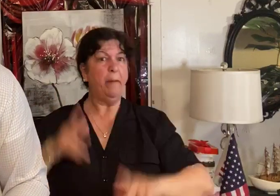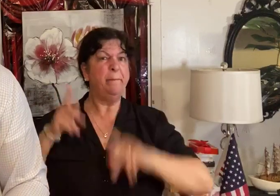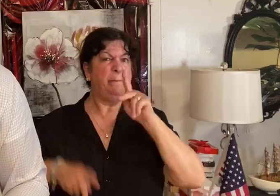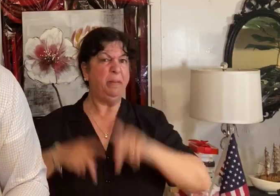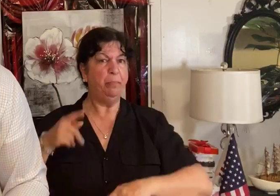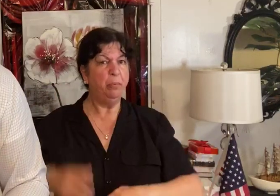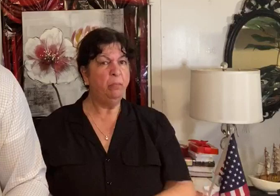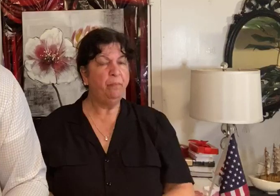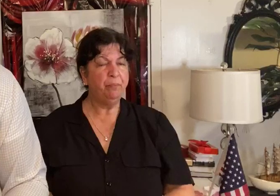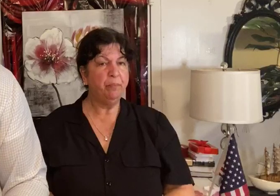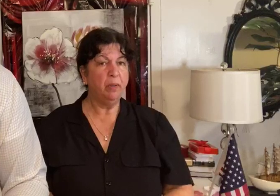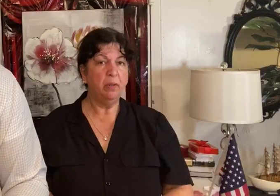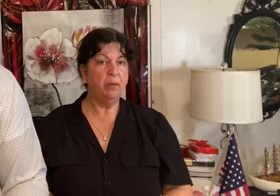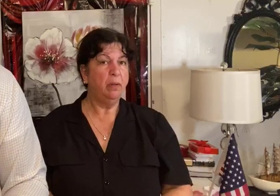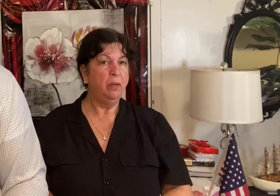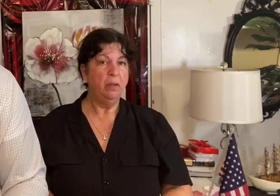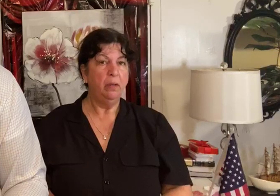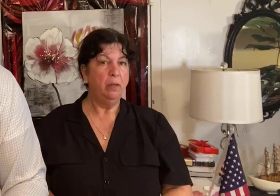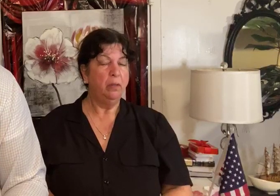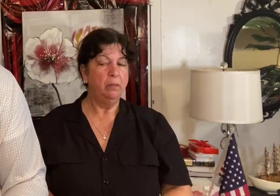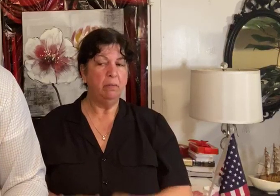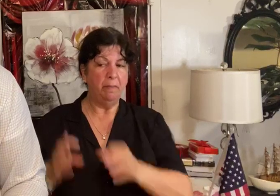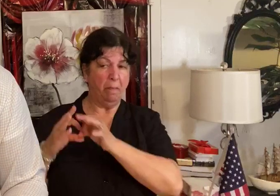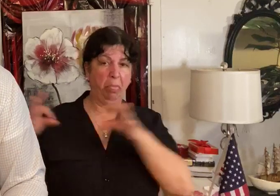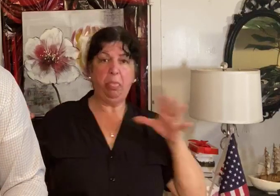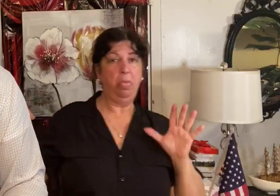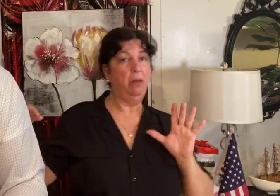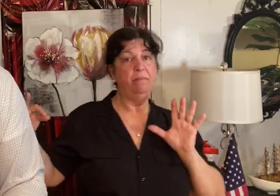hijacked the situation.